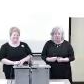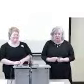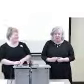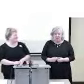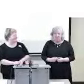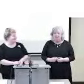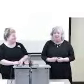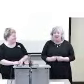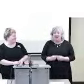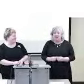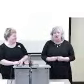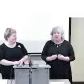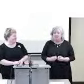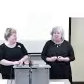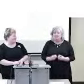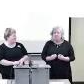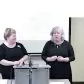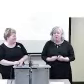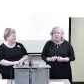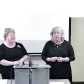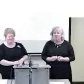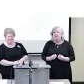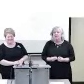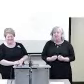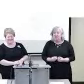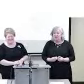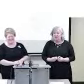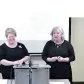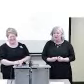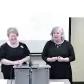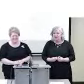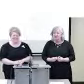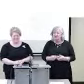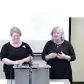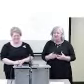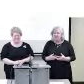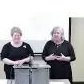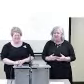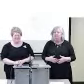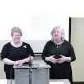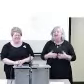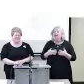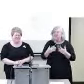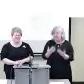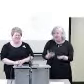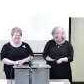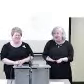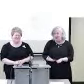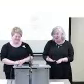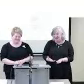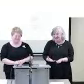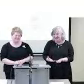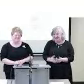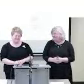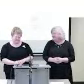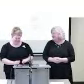more difficult classes i've already put in four hours that i've studied for that test you can see it and therefore you can